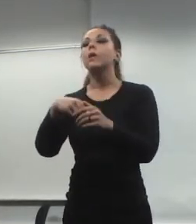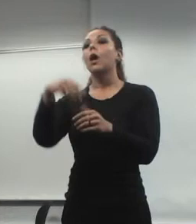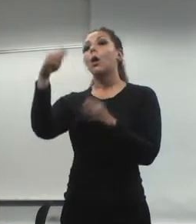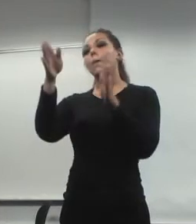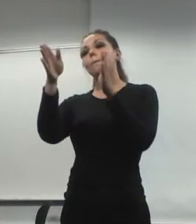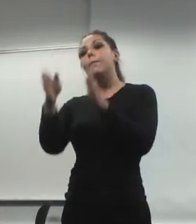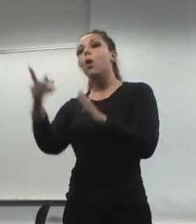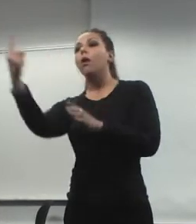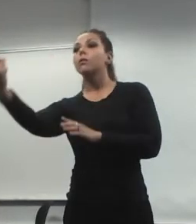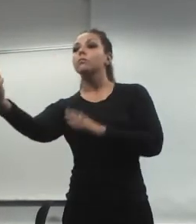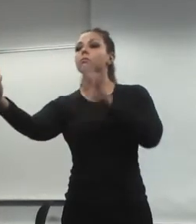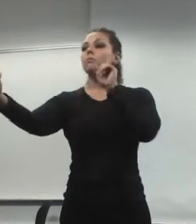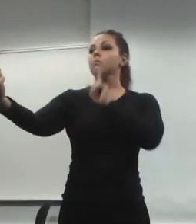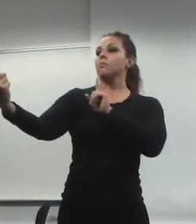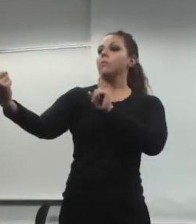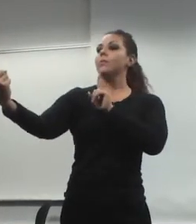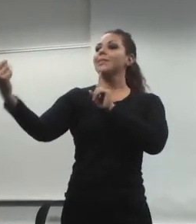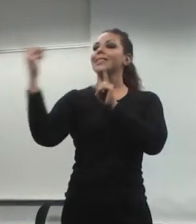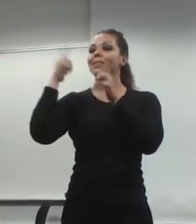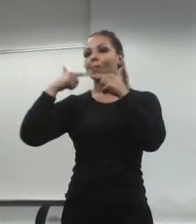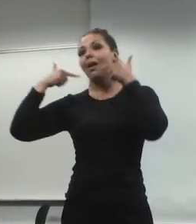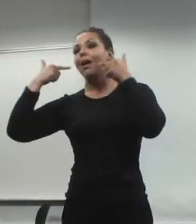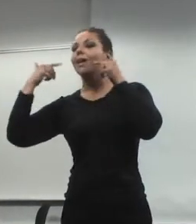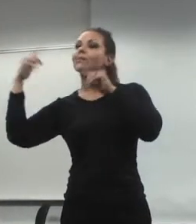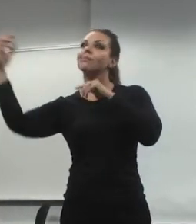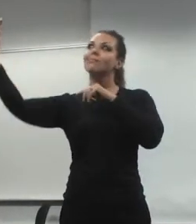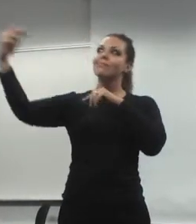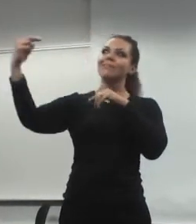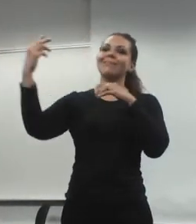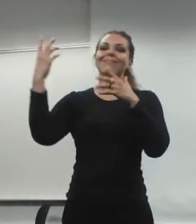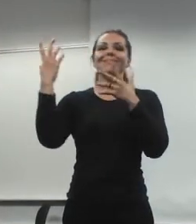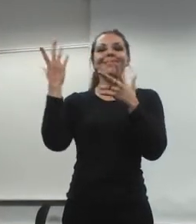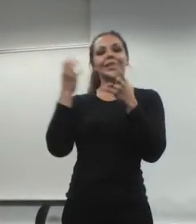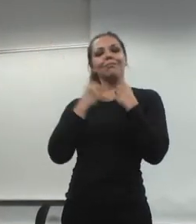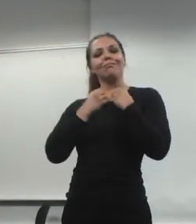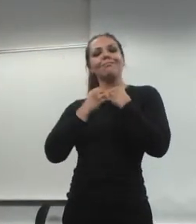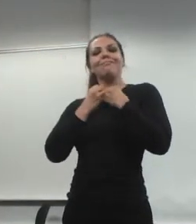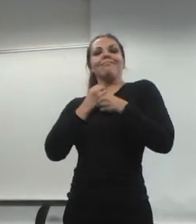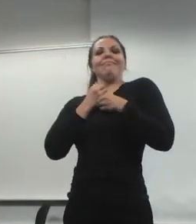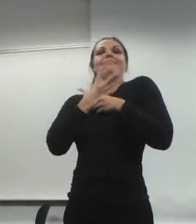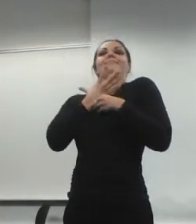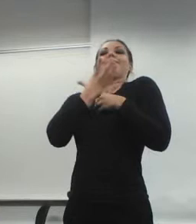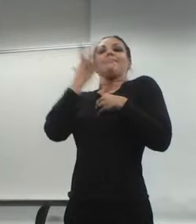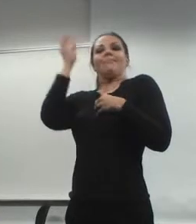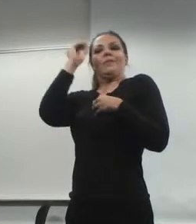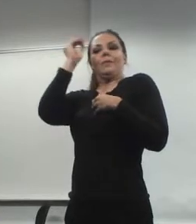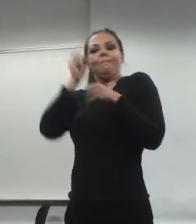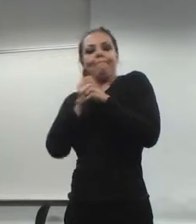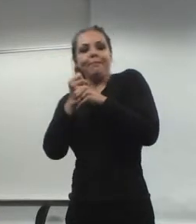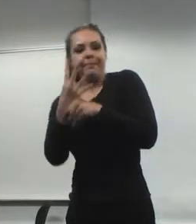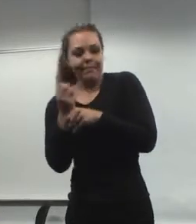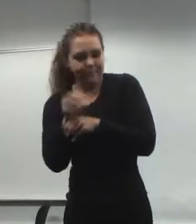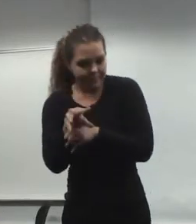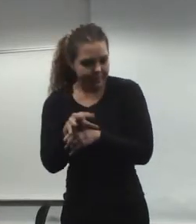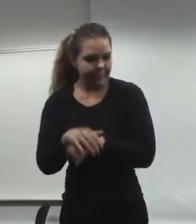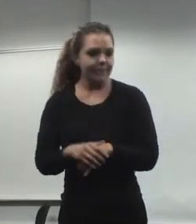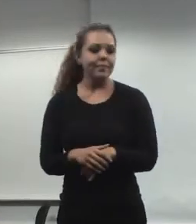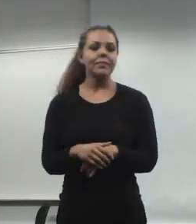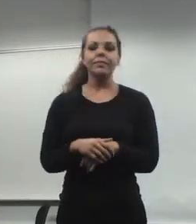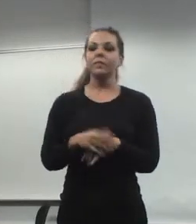feel their friendliness come off to you, so your body secretes that same hormone. And the very last thing I wanted to talk